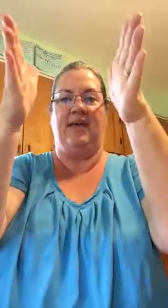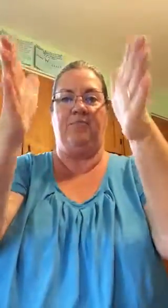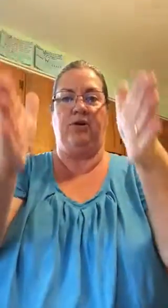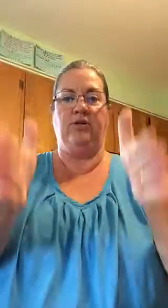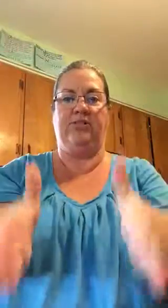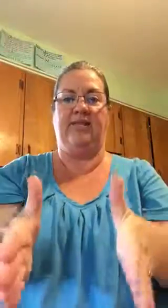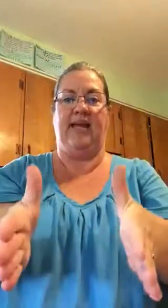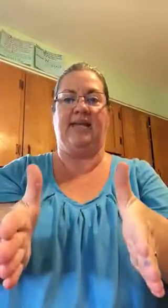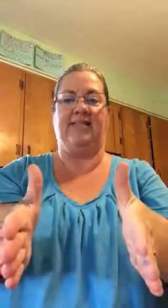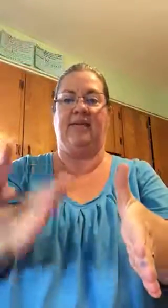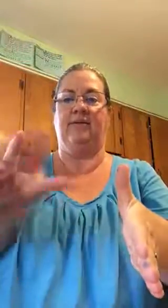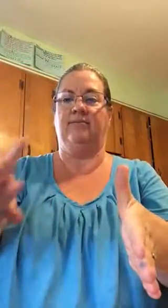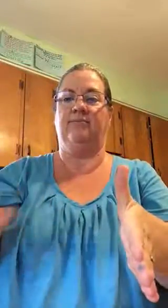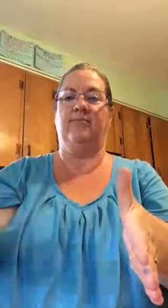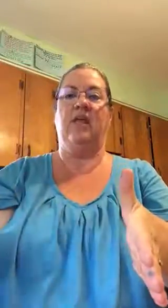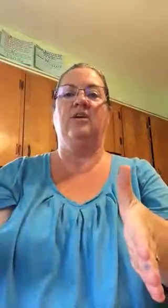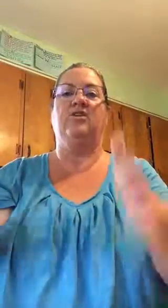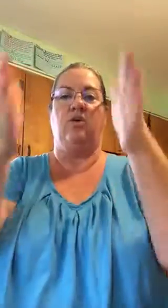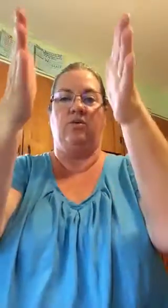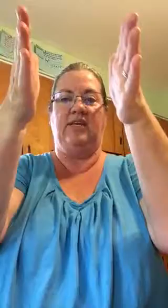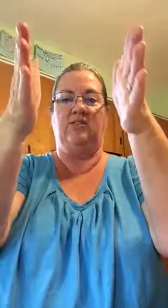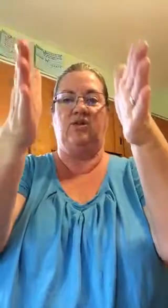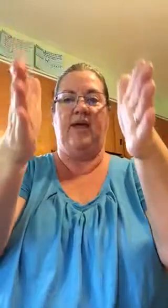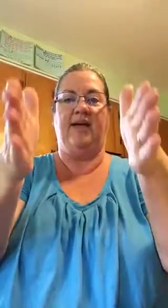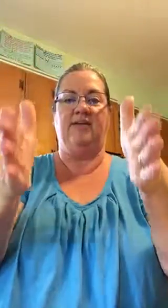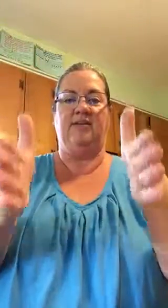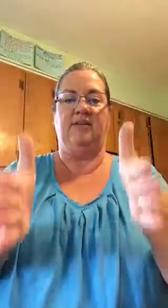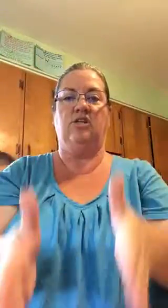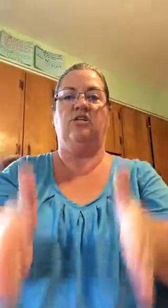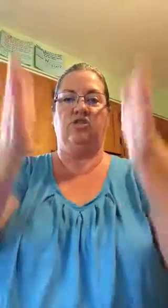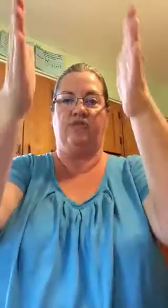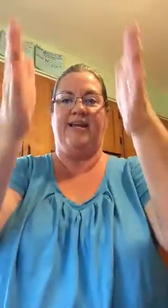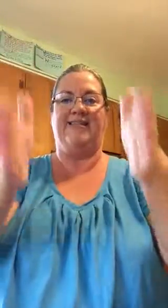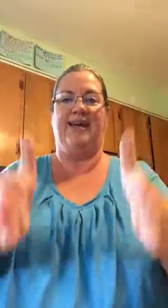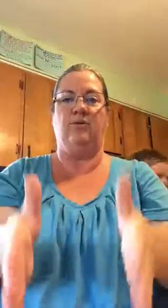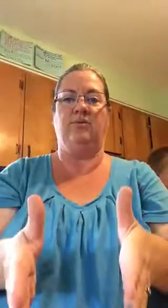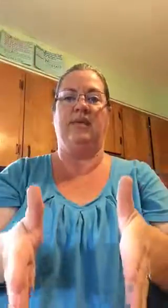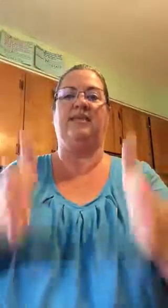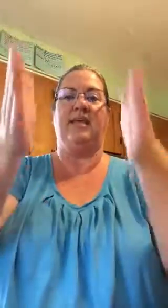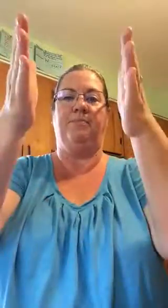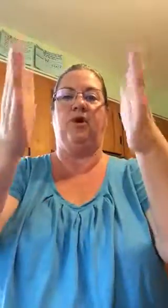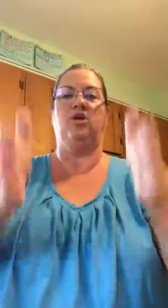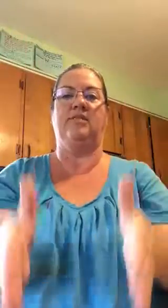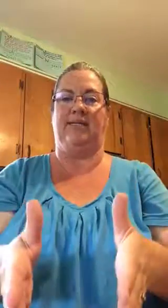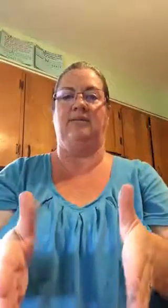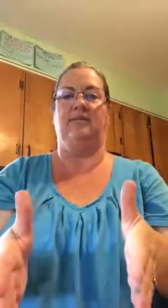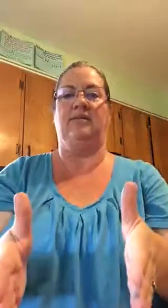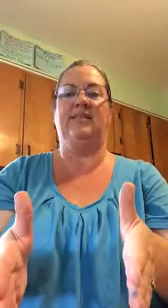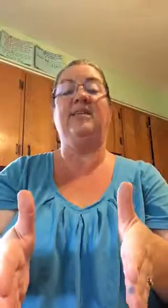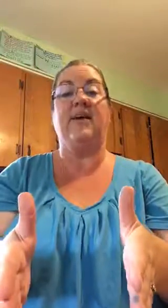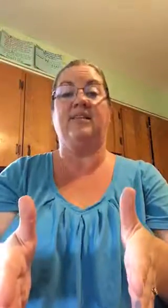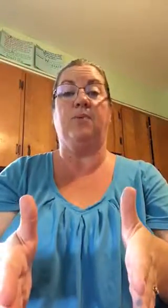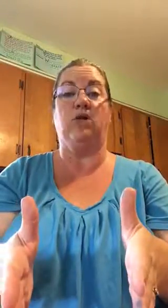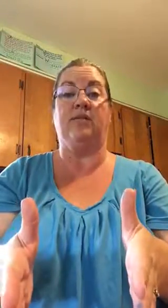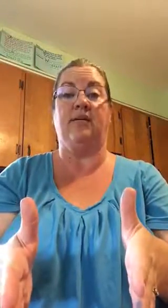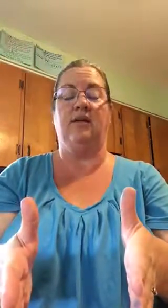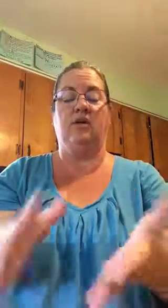a person ending. So these two hands straight down is a person, signifies a person.